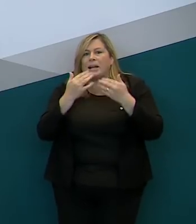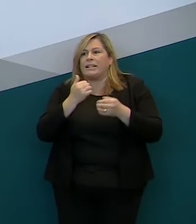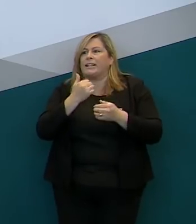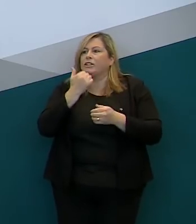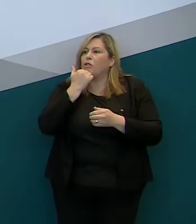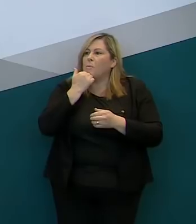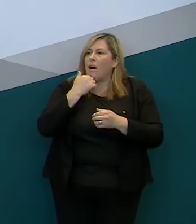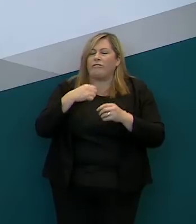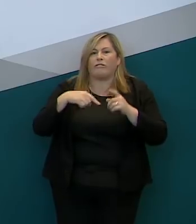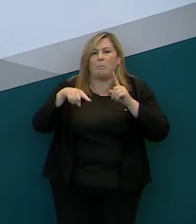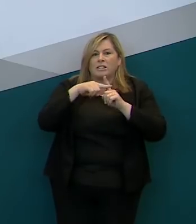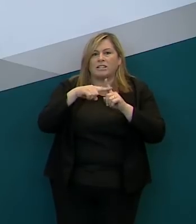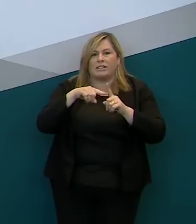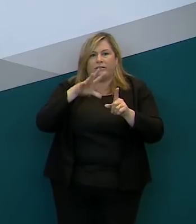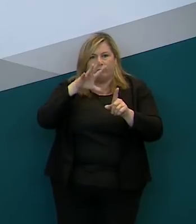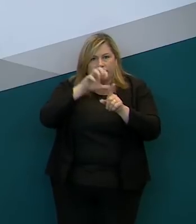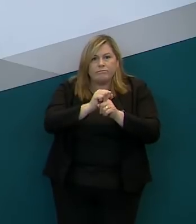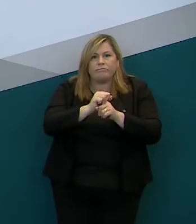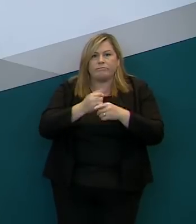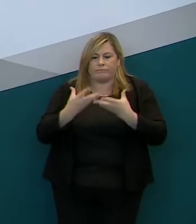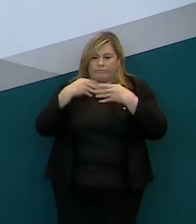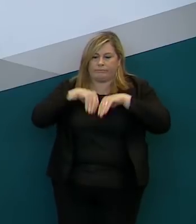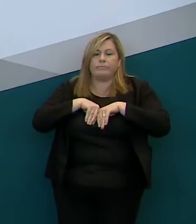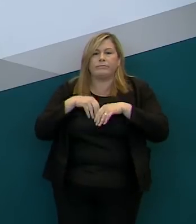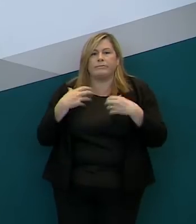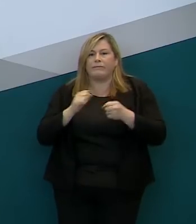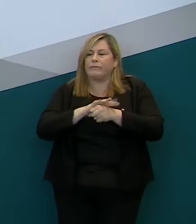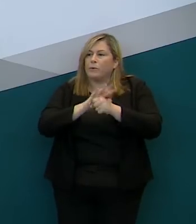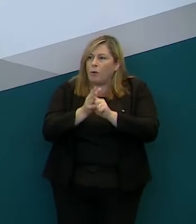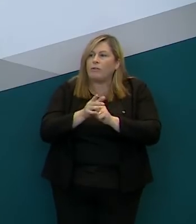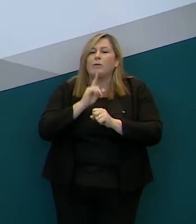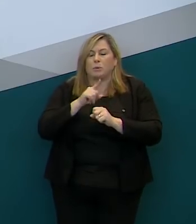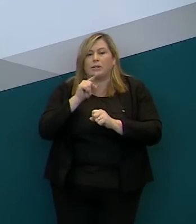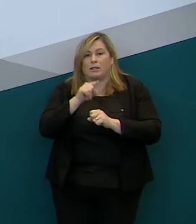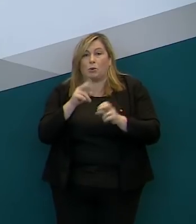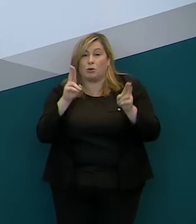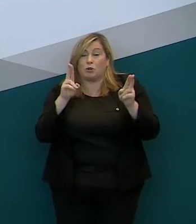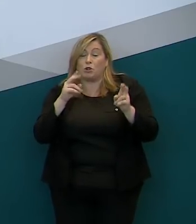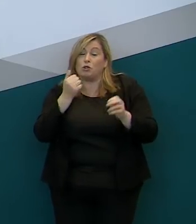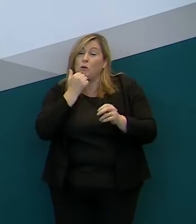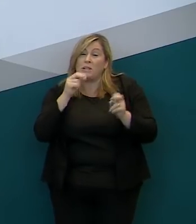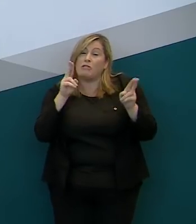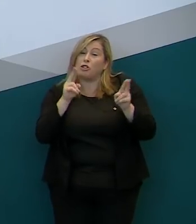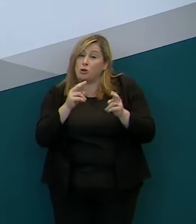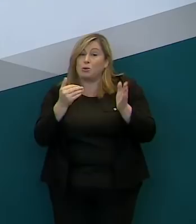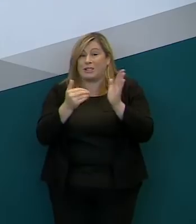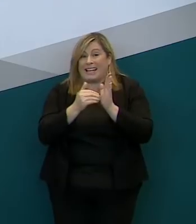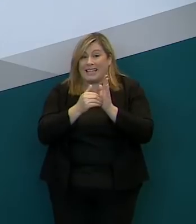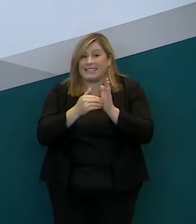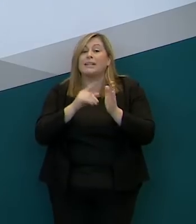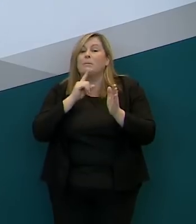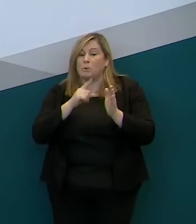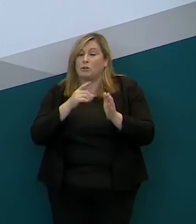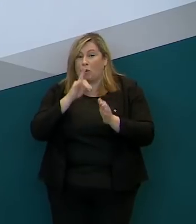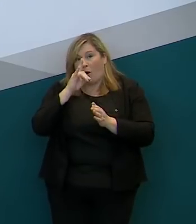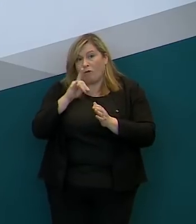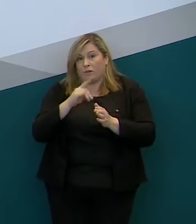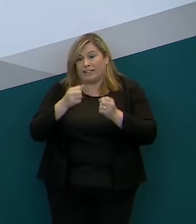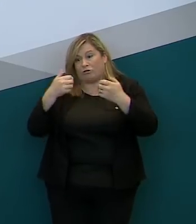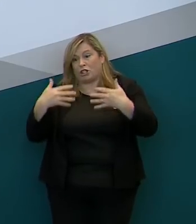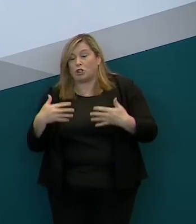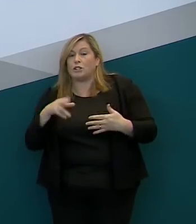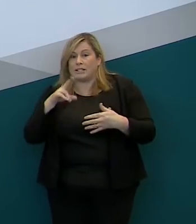thankfully, those numbers are coming down. So the turnaround times will get better, but as I said, it's the old cliche of a lot done, more to